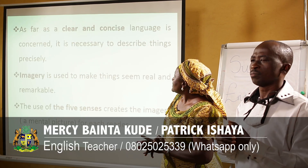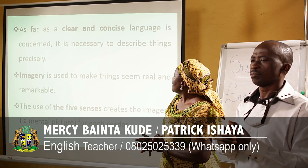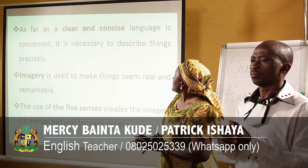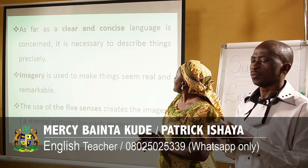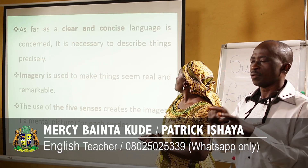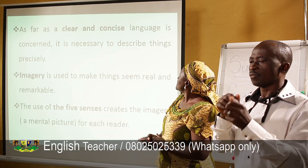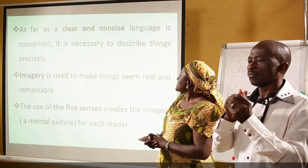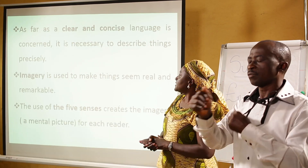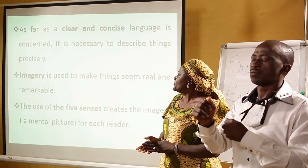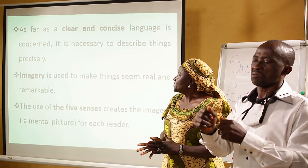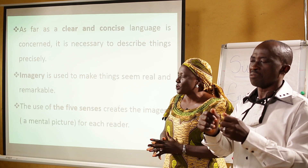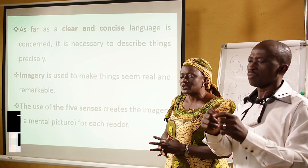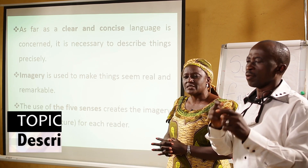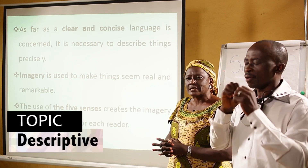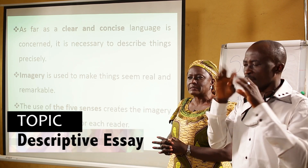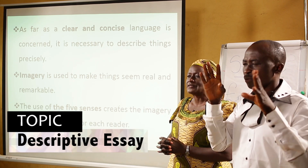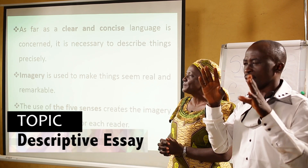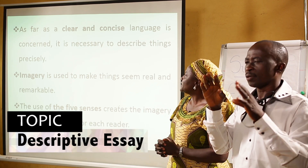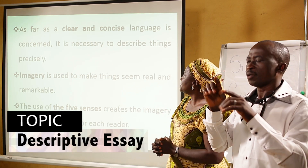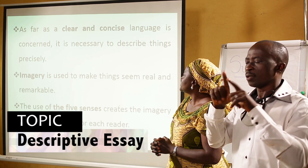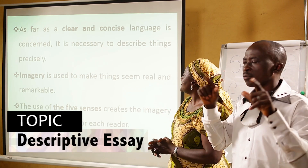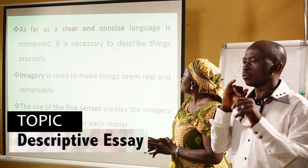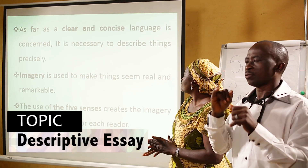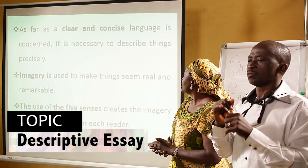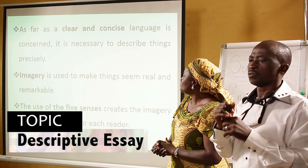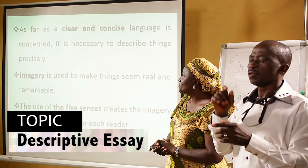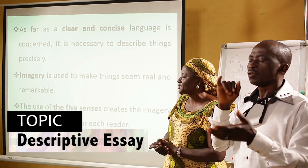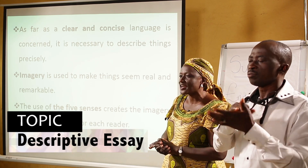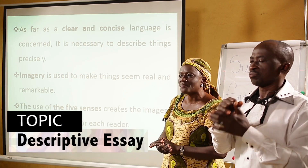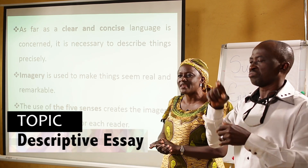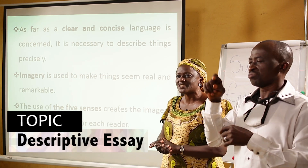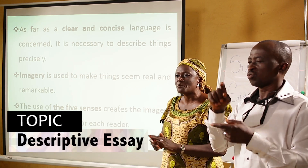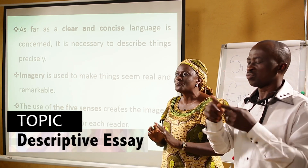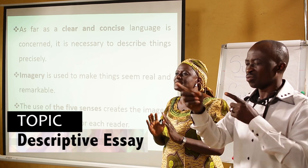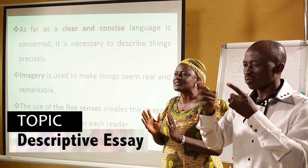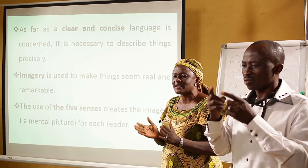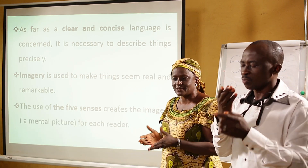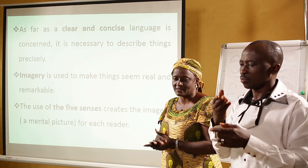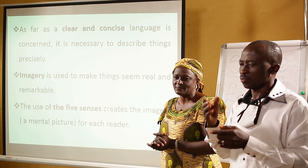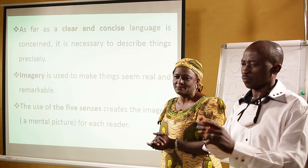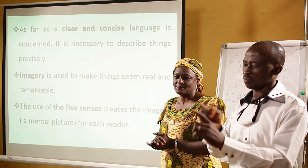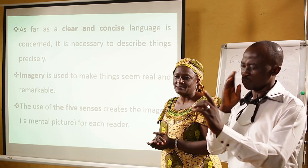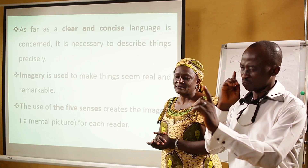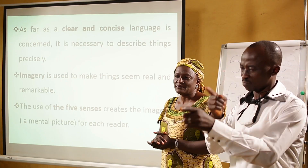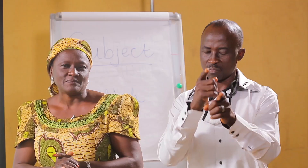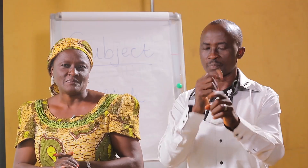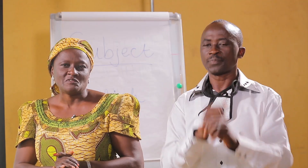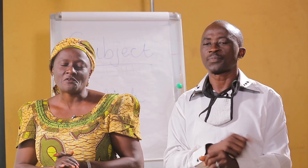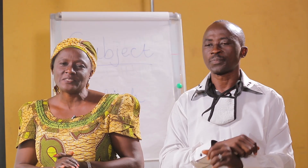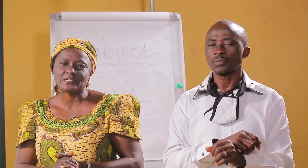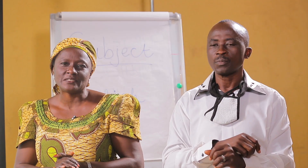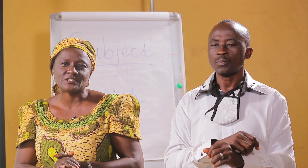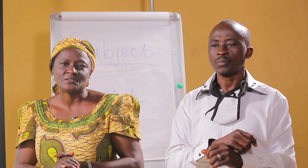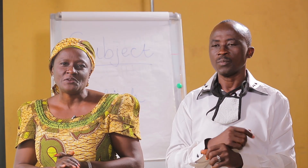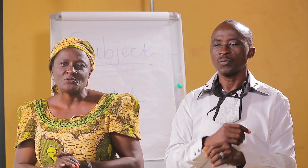As far as the clear and concise language is concerned, it is necessary to describe things precisely.